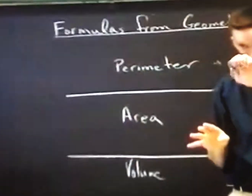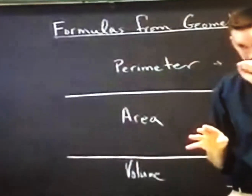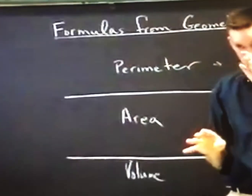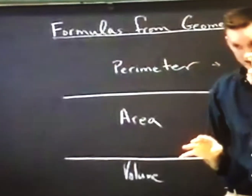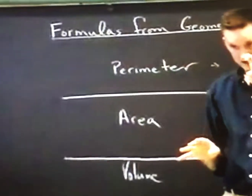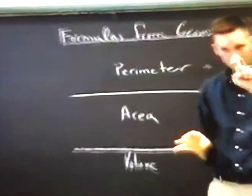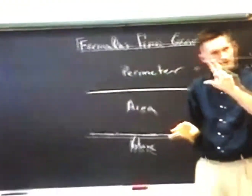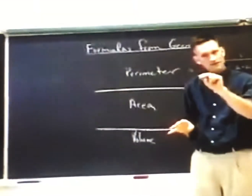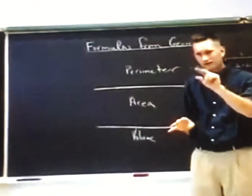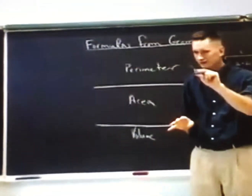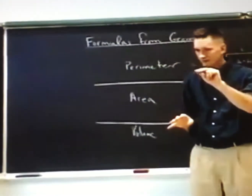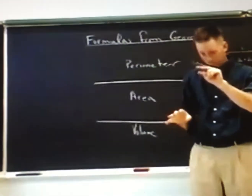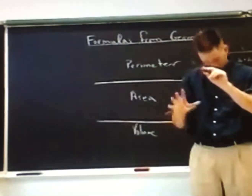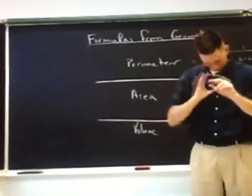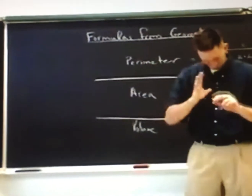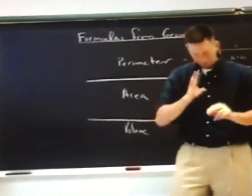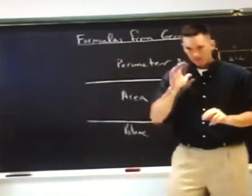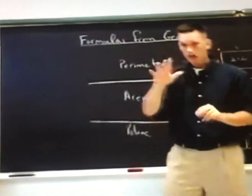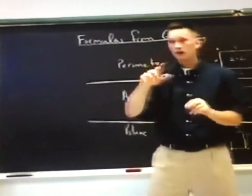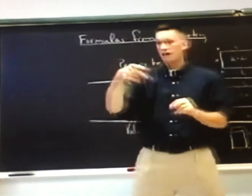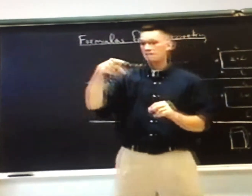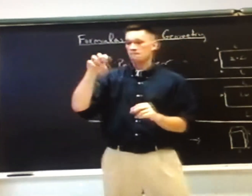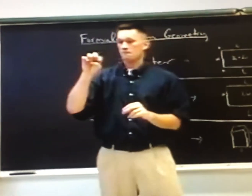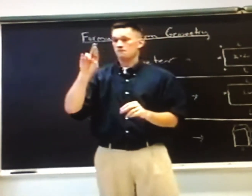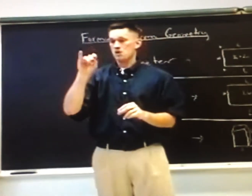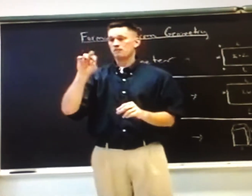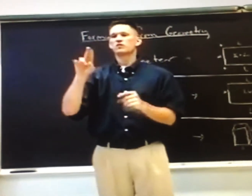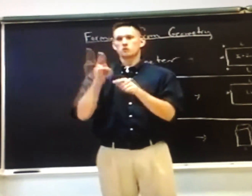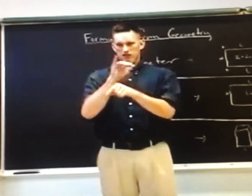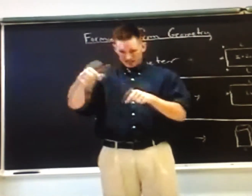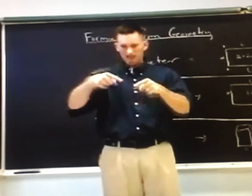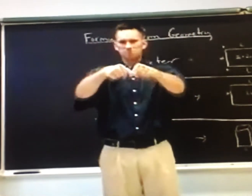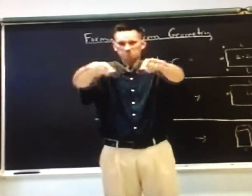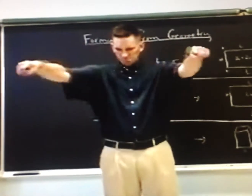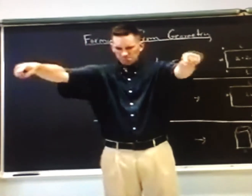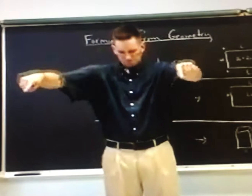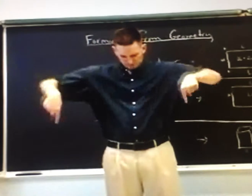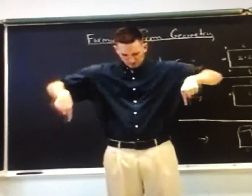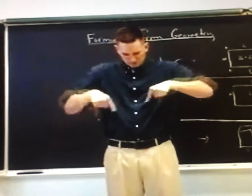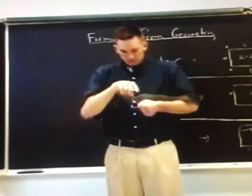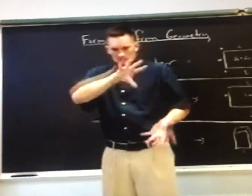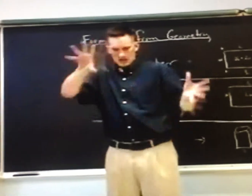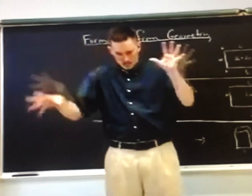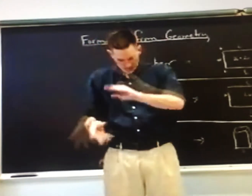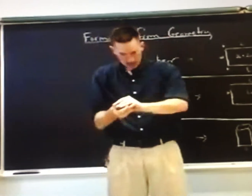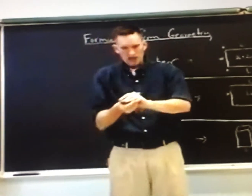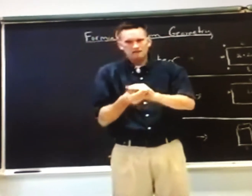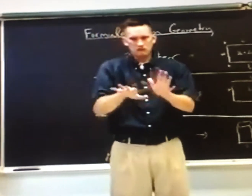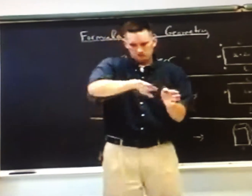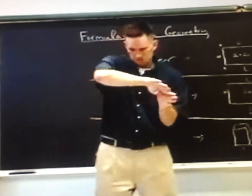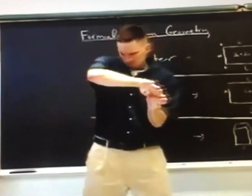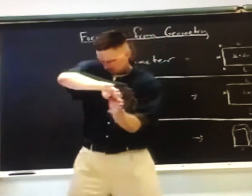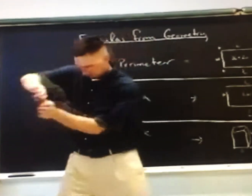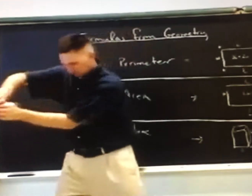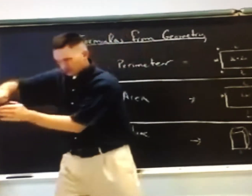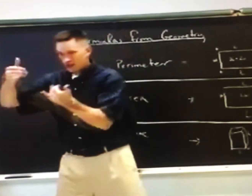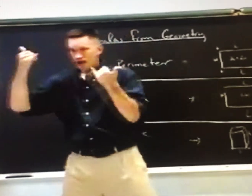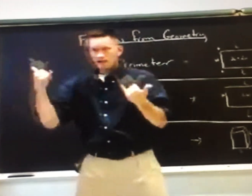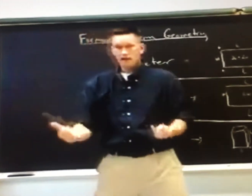Now what about area? Do we need to use the formula for area for the fence? No, parameter because it's outside